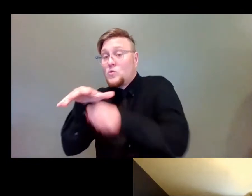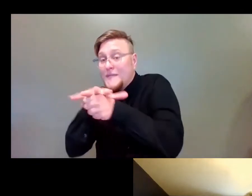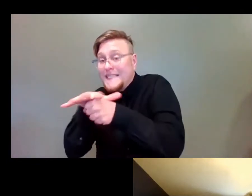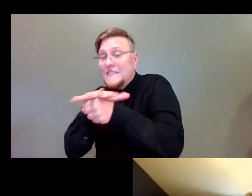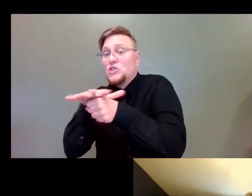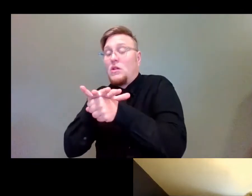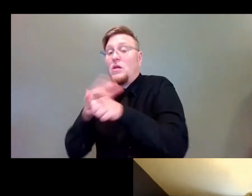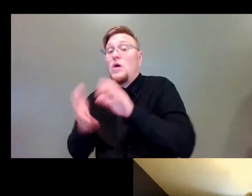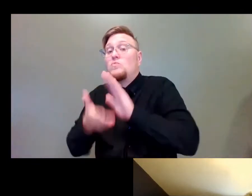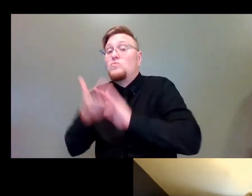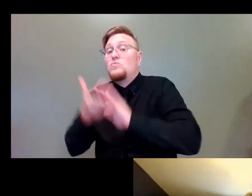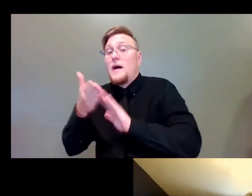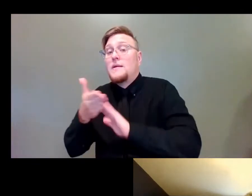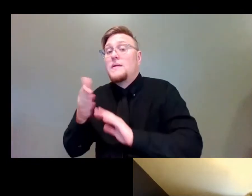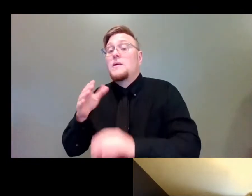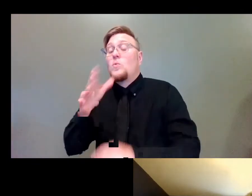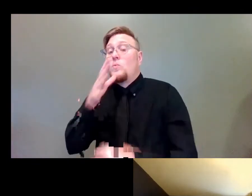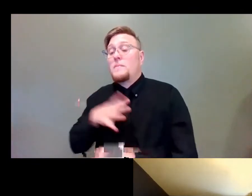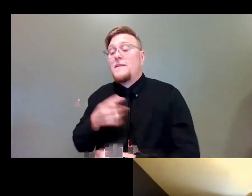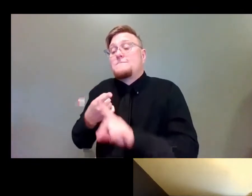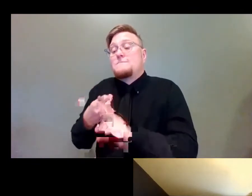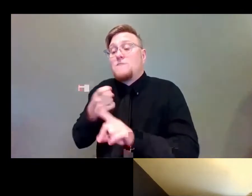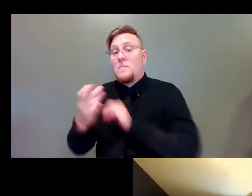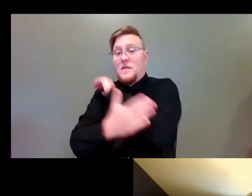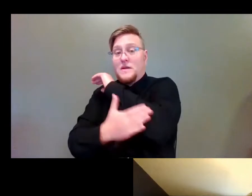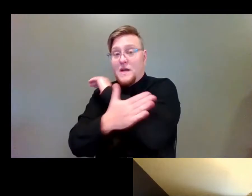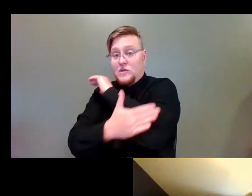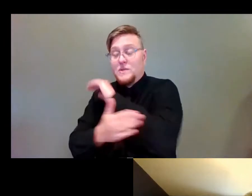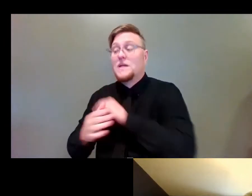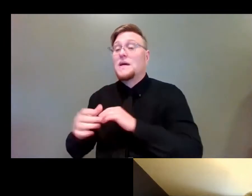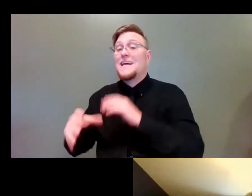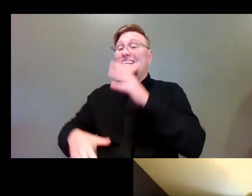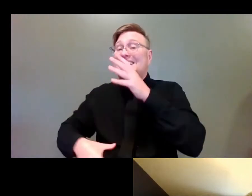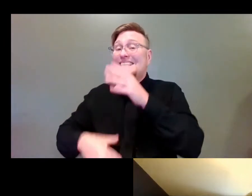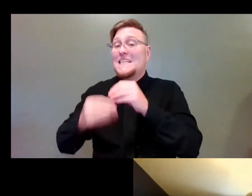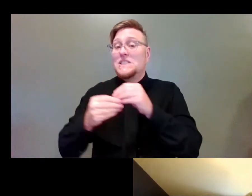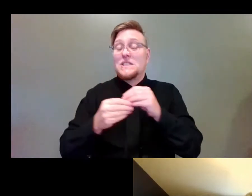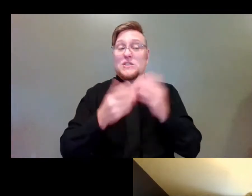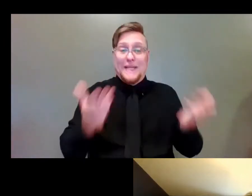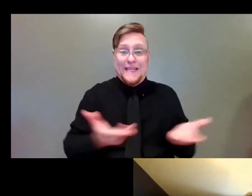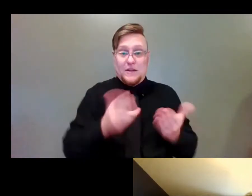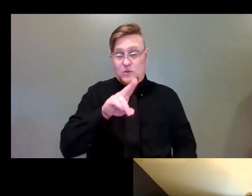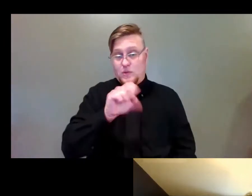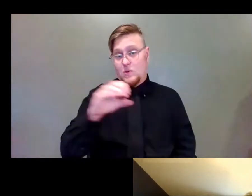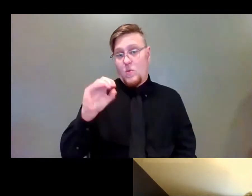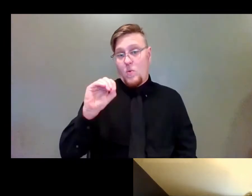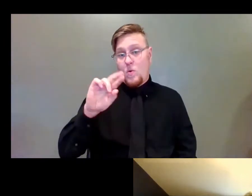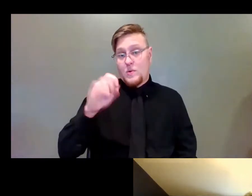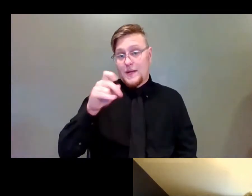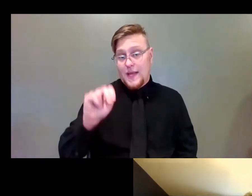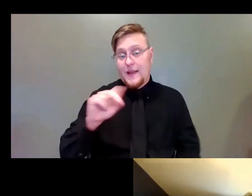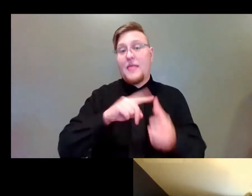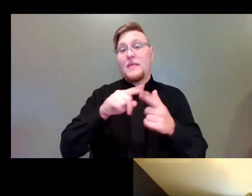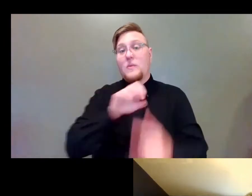by disabled women from those countries, in addition to the women coming to Oregon and then going back and training other women all over